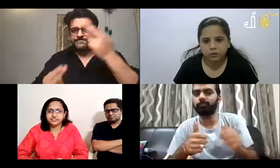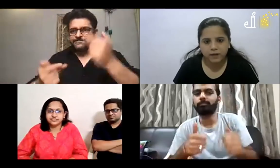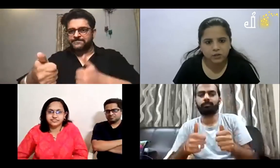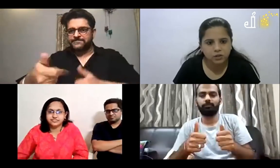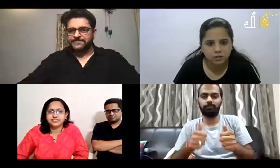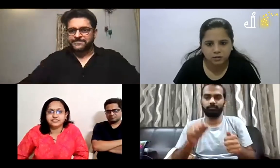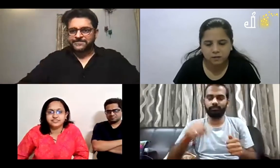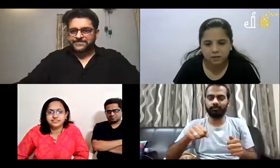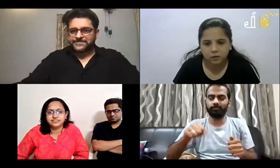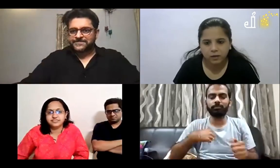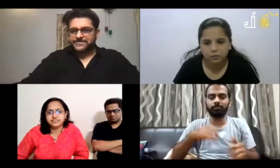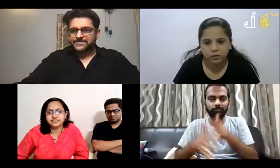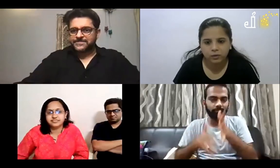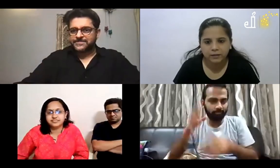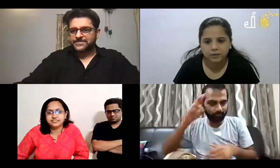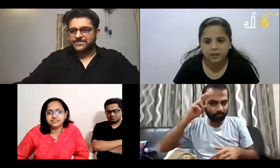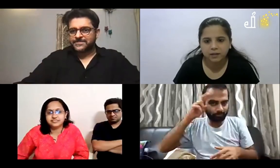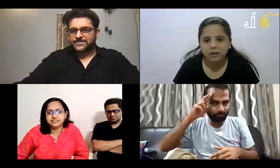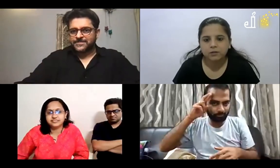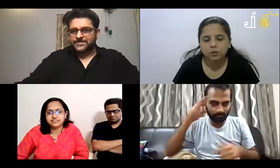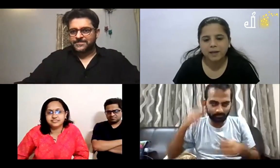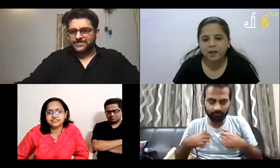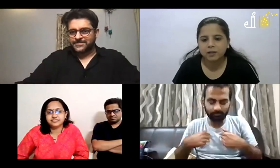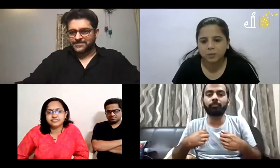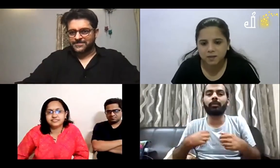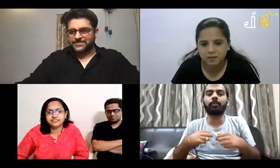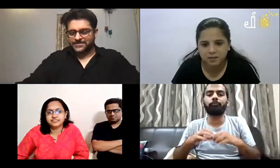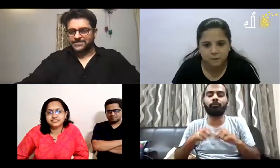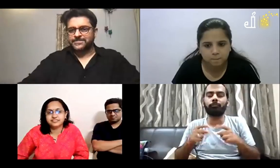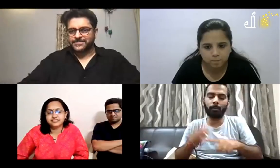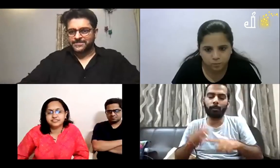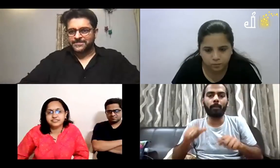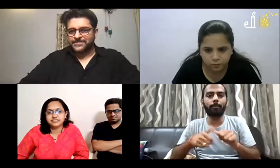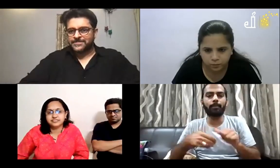So Sarvesh, okay, would you like to start? So my sign name is this.